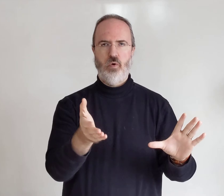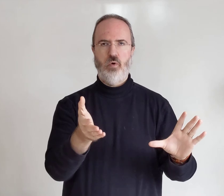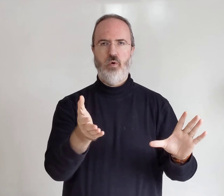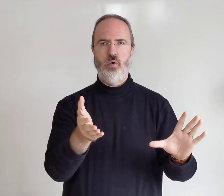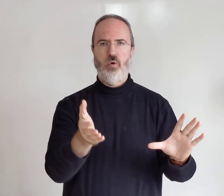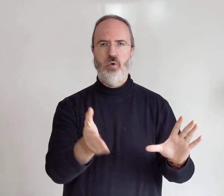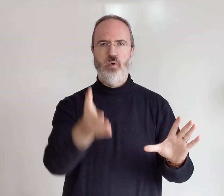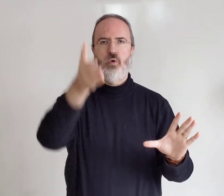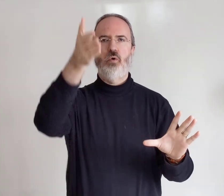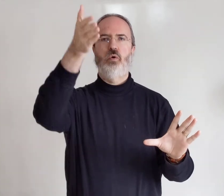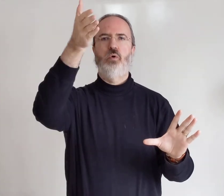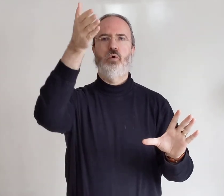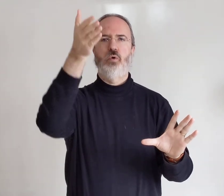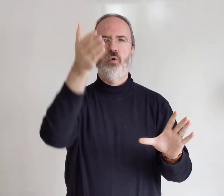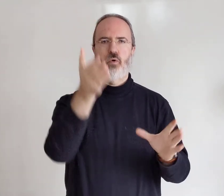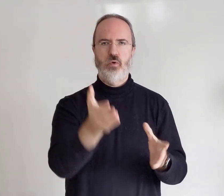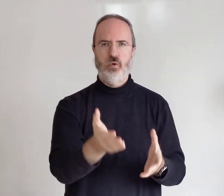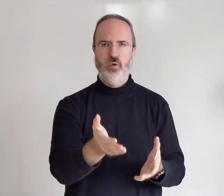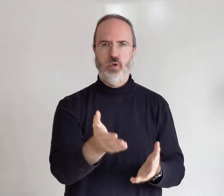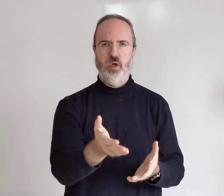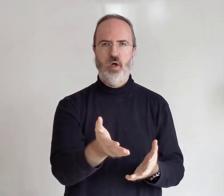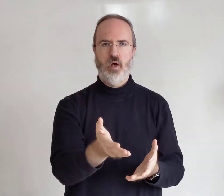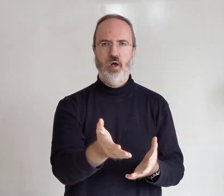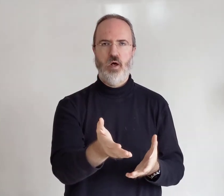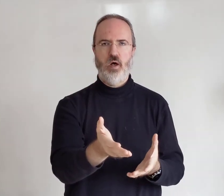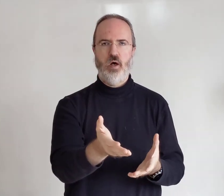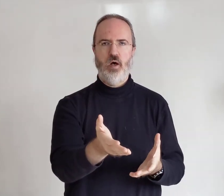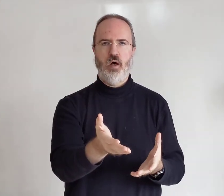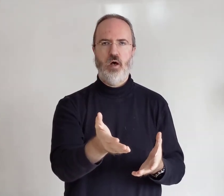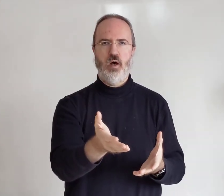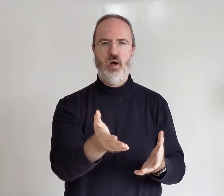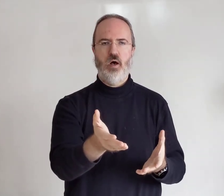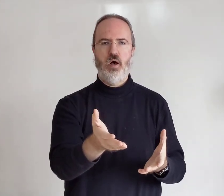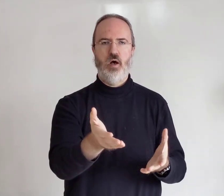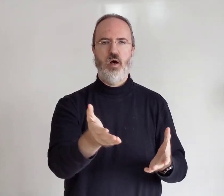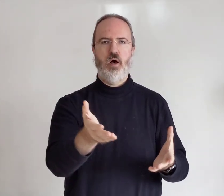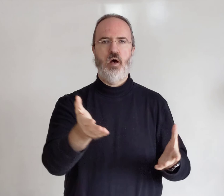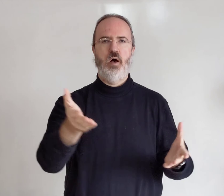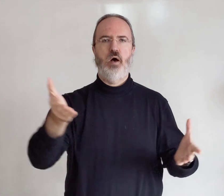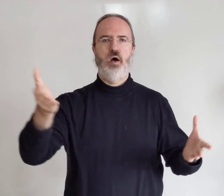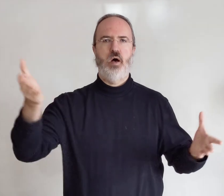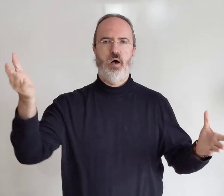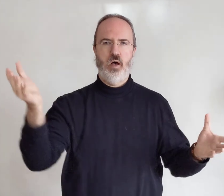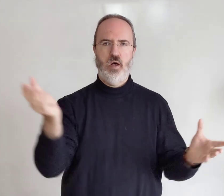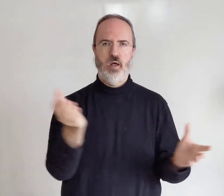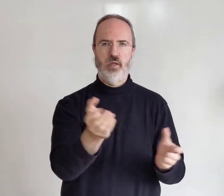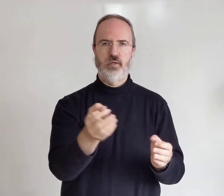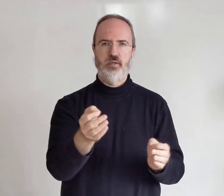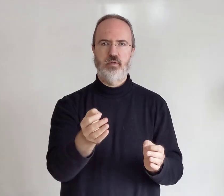O God. And uphold me